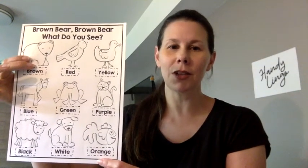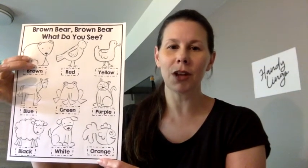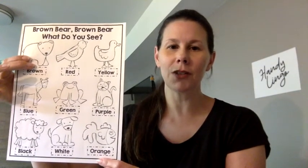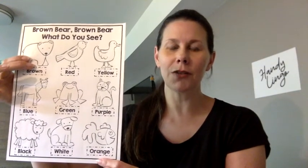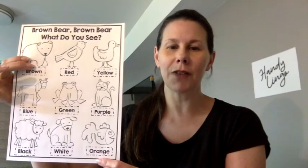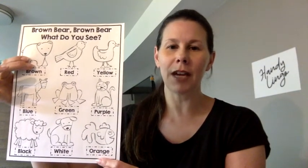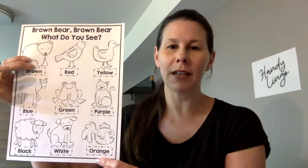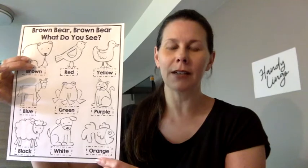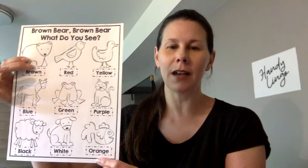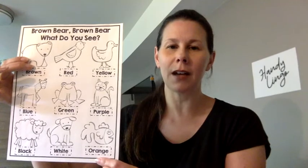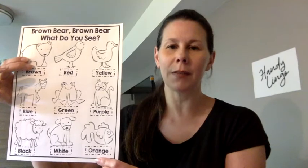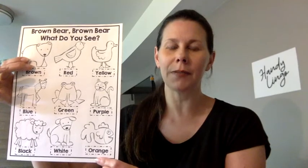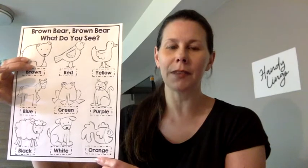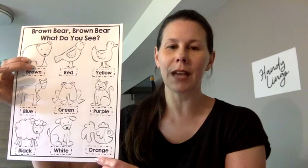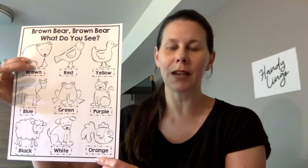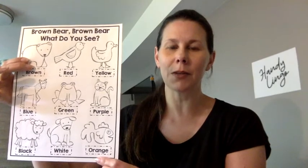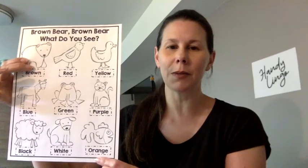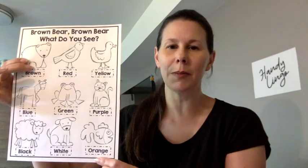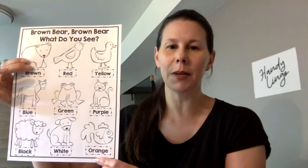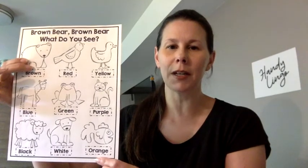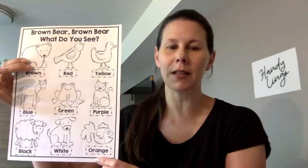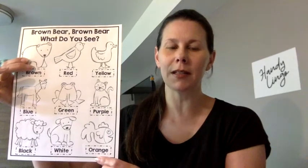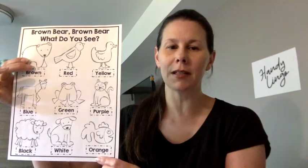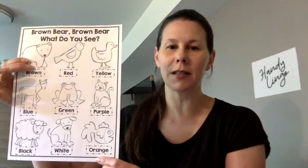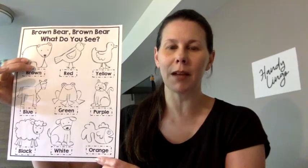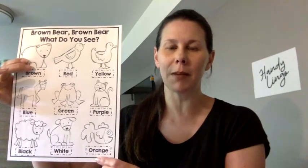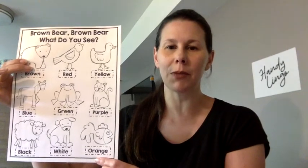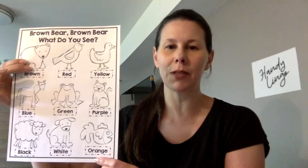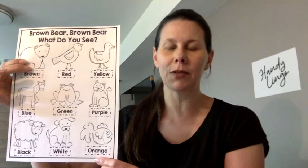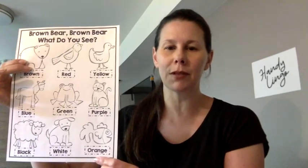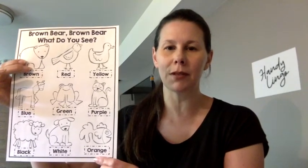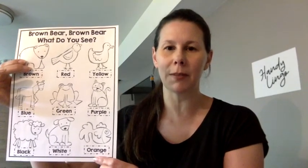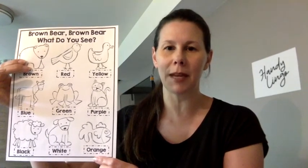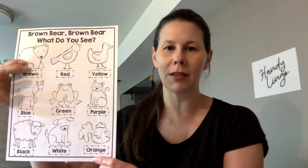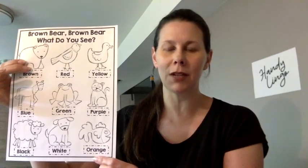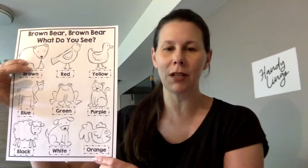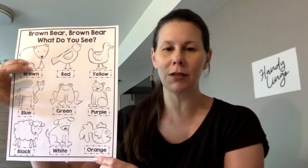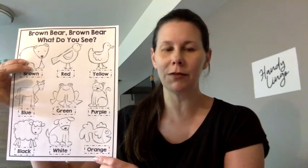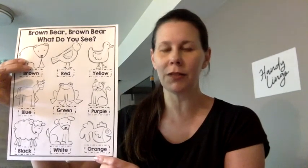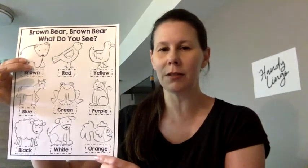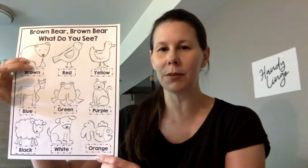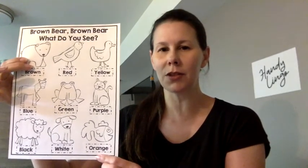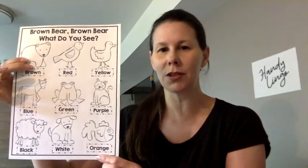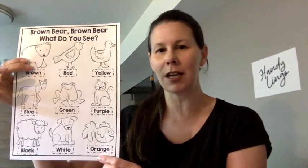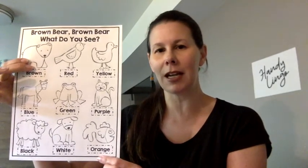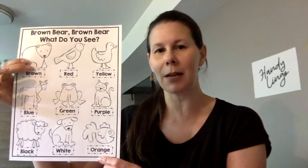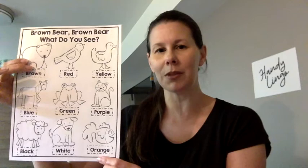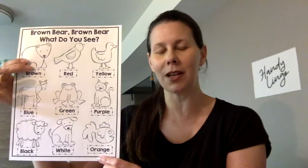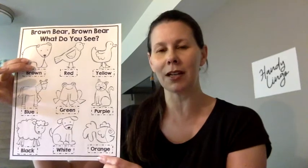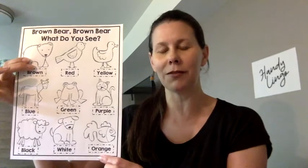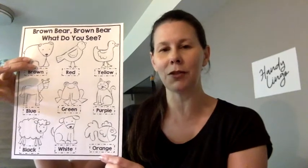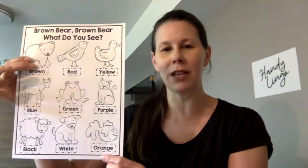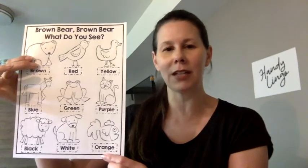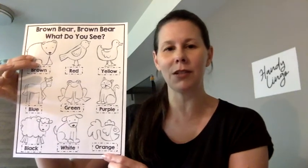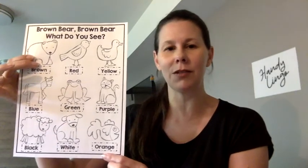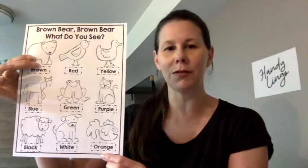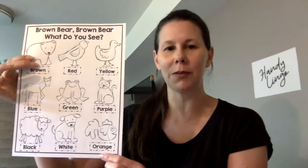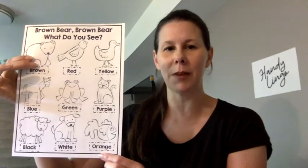also find the actual book is listed on my resources page, and you're free to purchase it on Amazon if you'd like to use it for